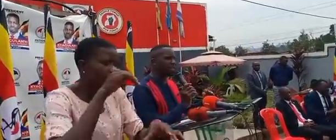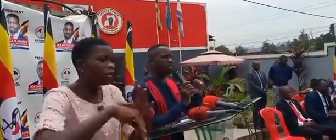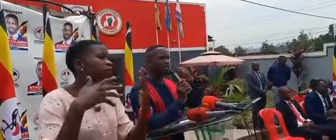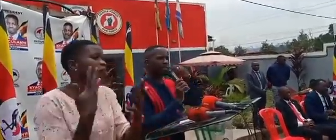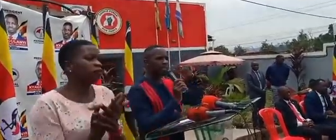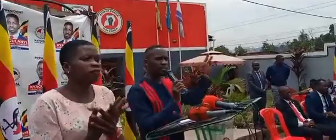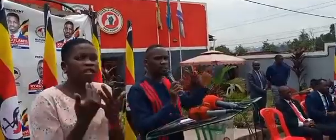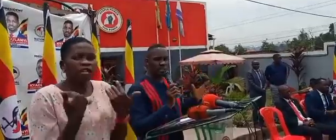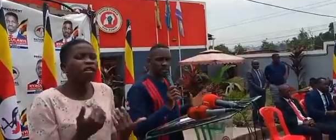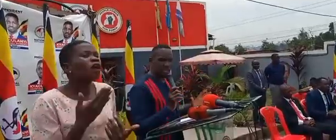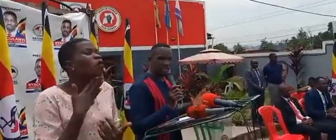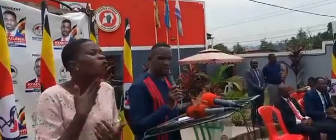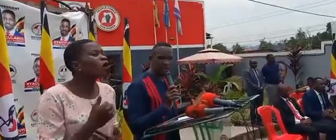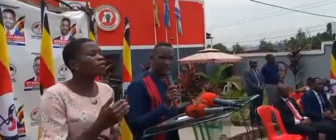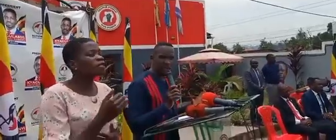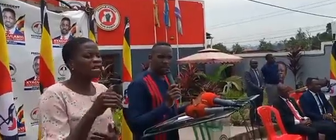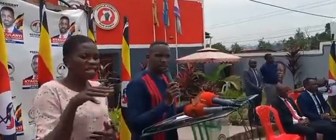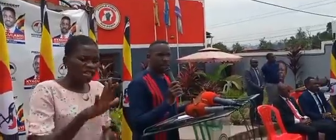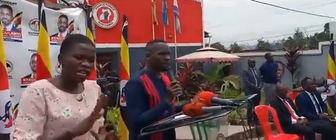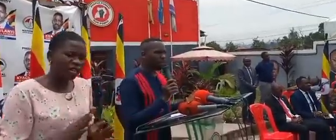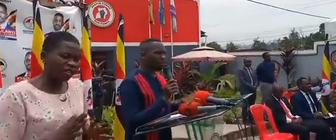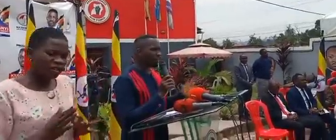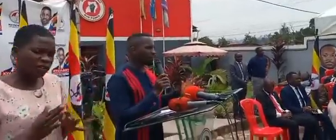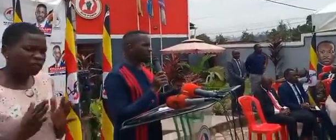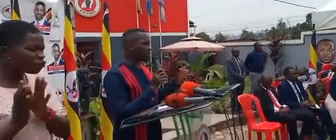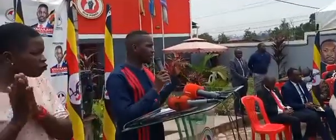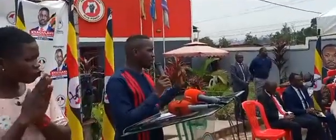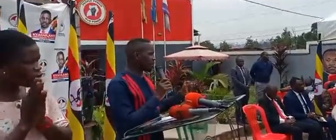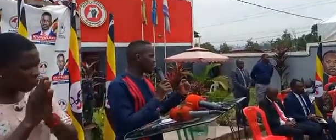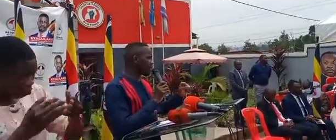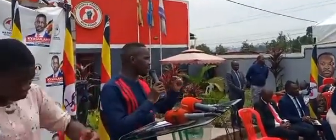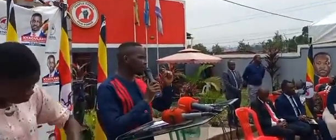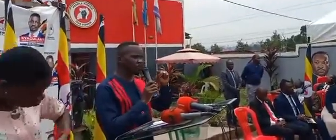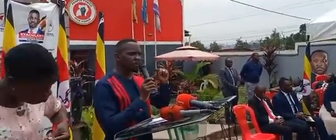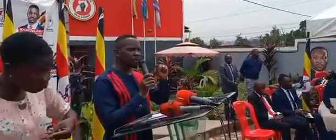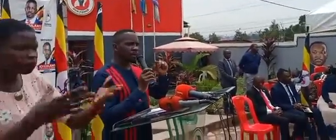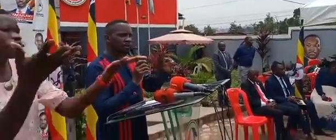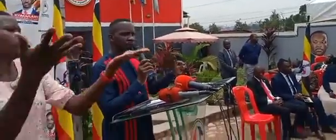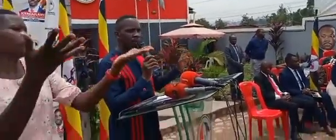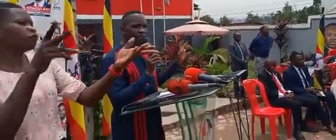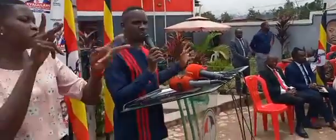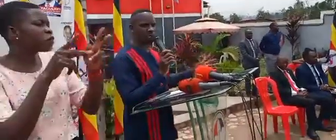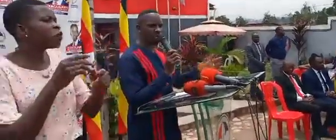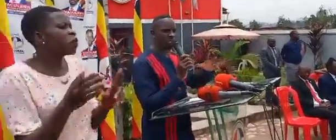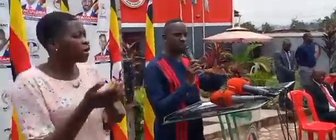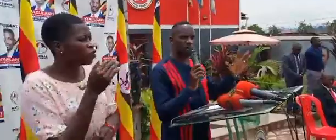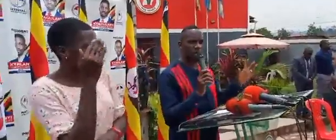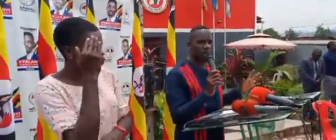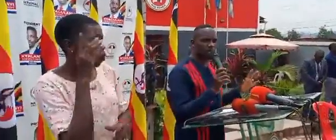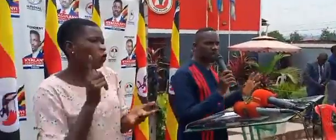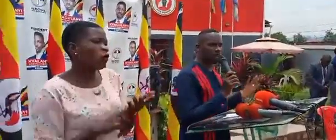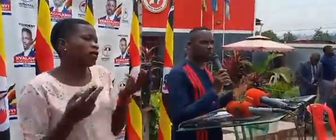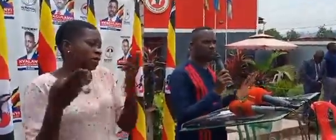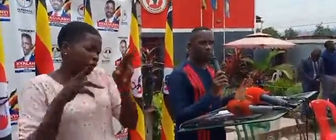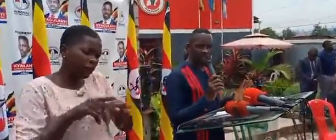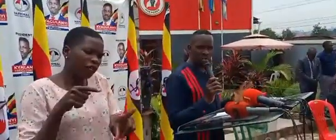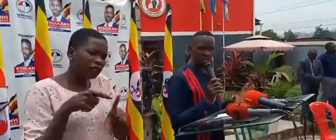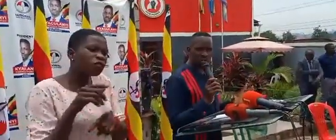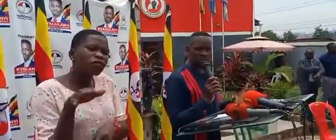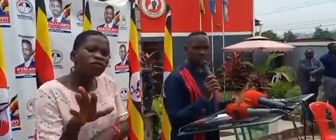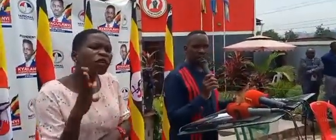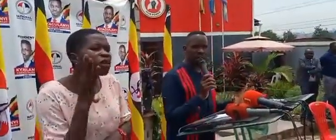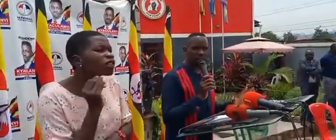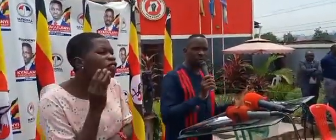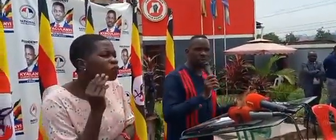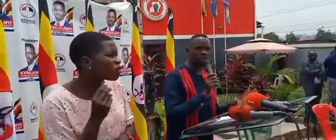their plight is put out there. Because previously they were picked up, abducted, drones, tortured, when no one